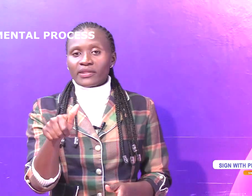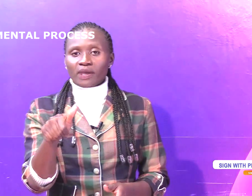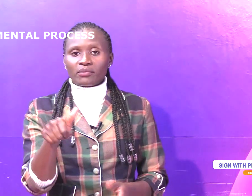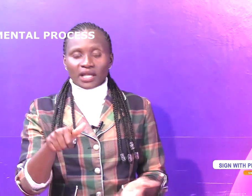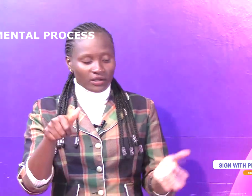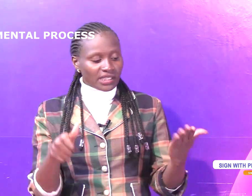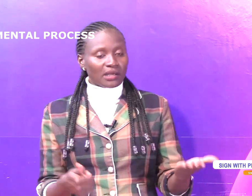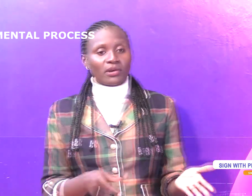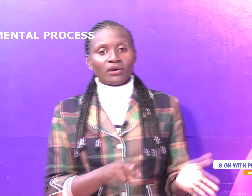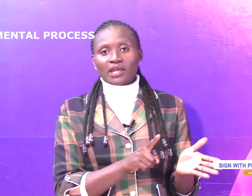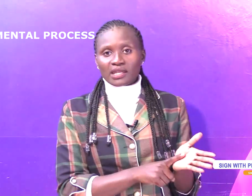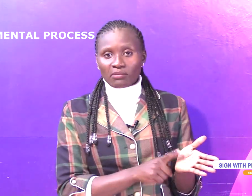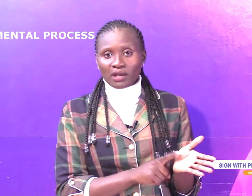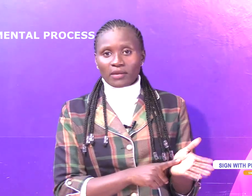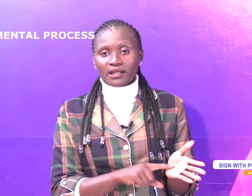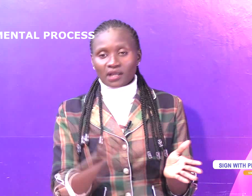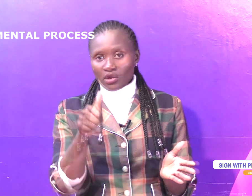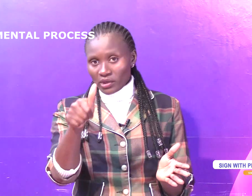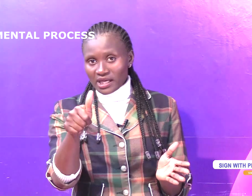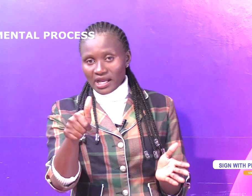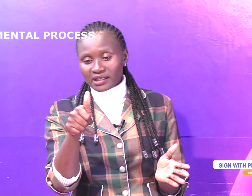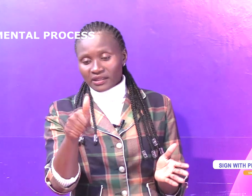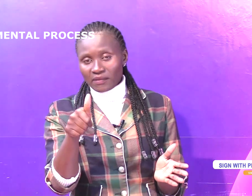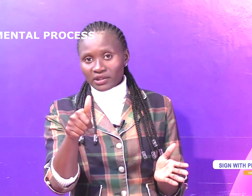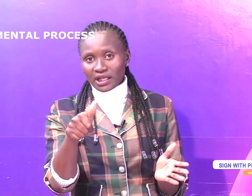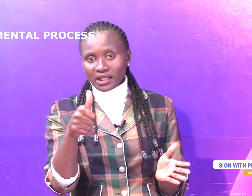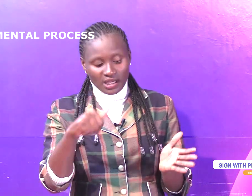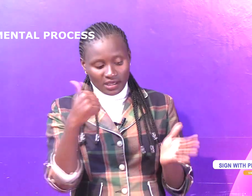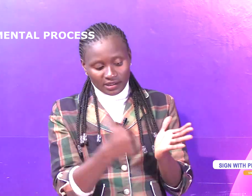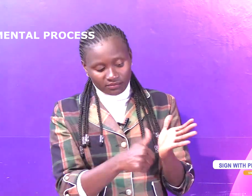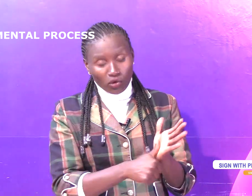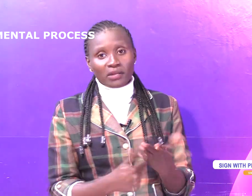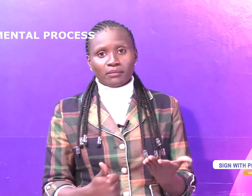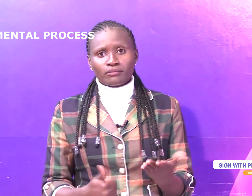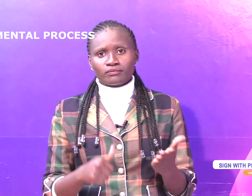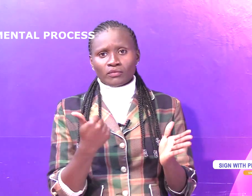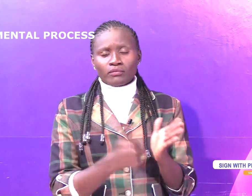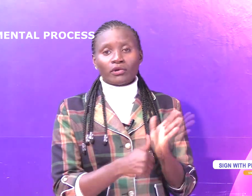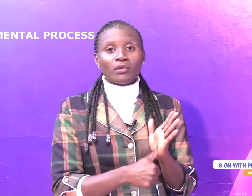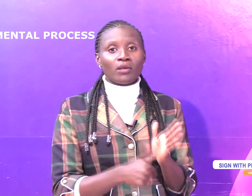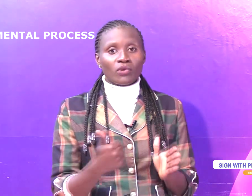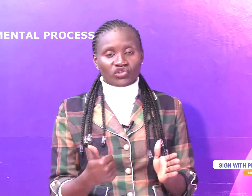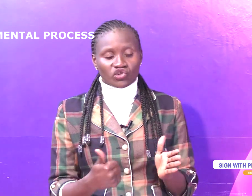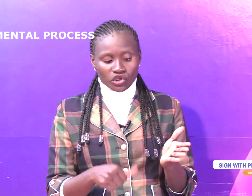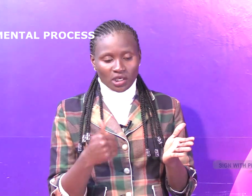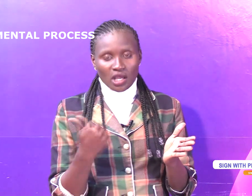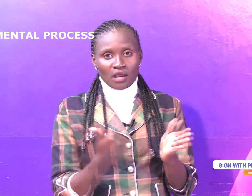you're just tapping the other palm hand with a thumbnail, problem. Problem which?